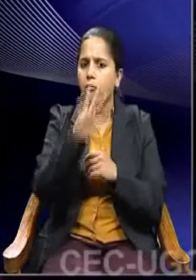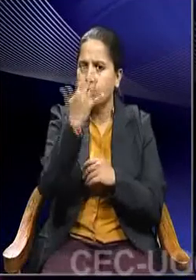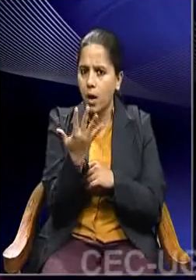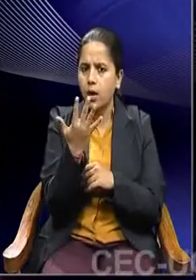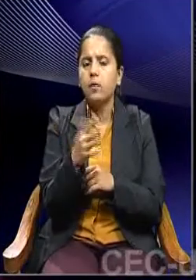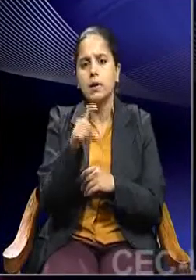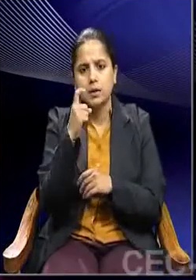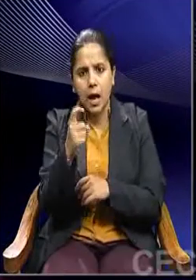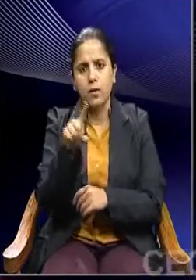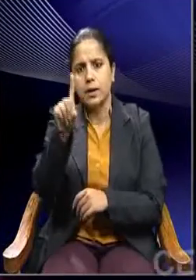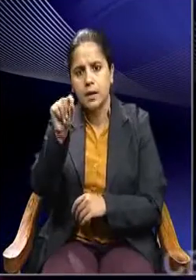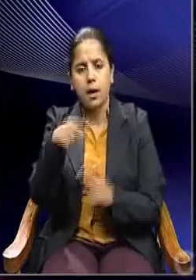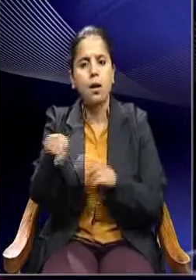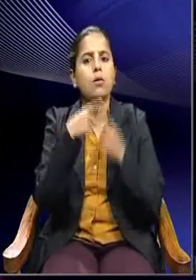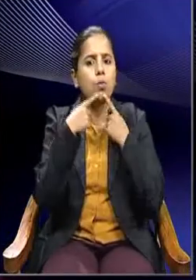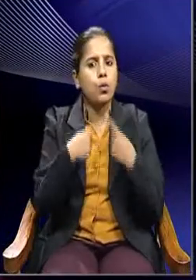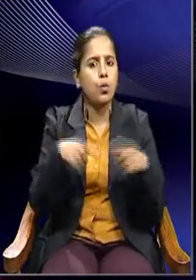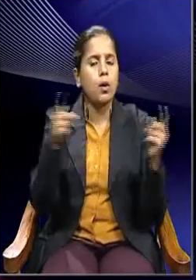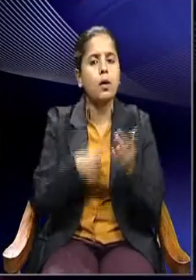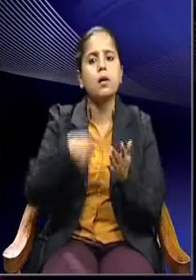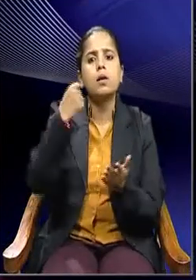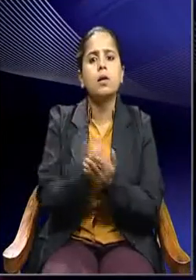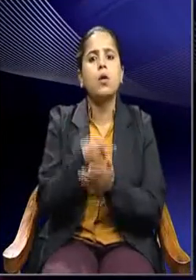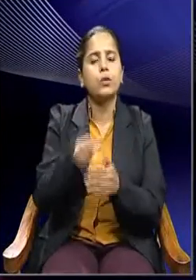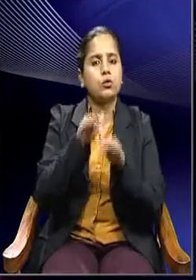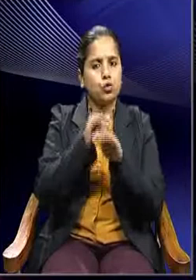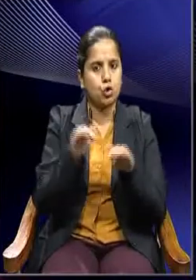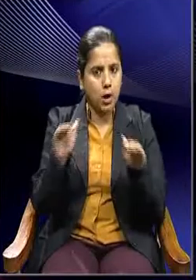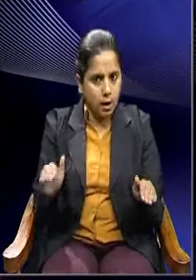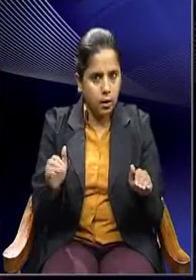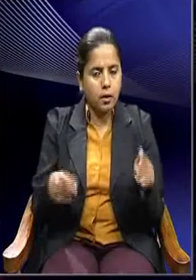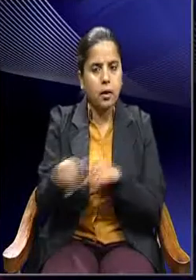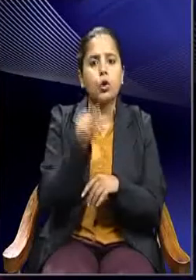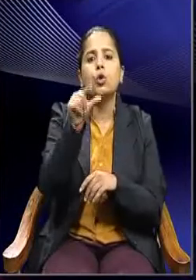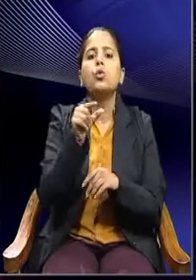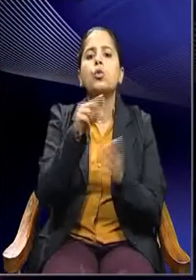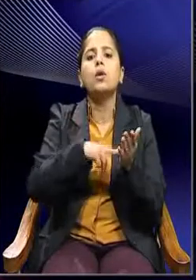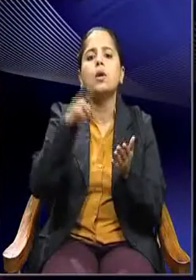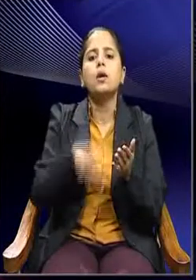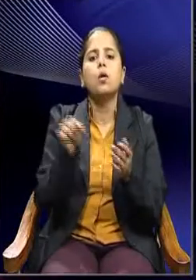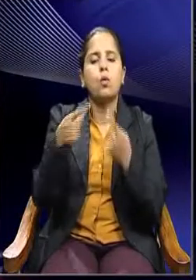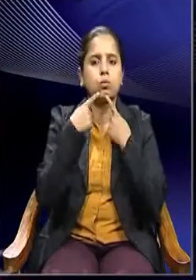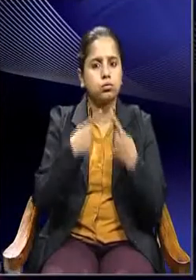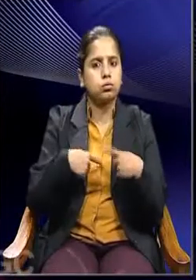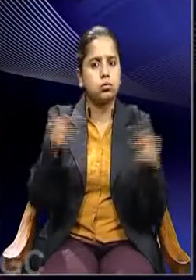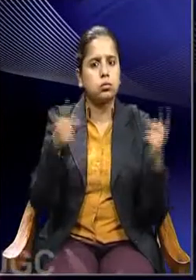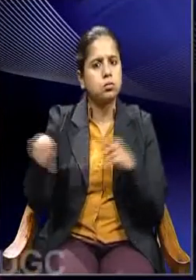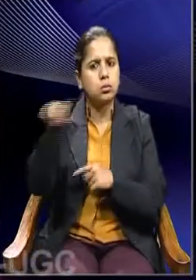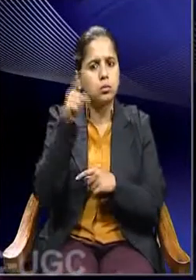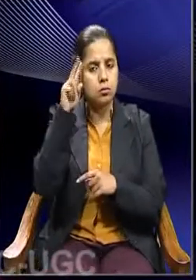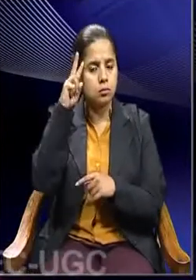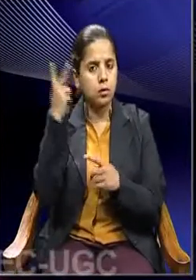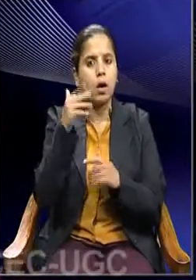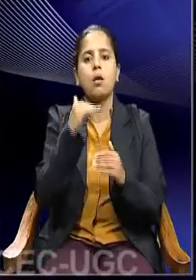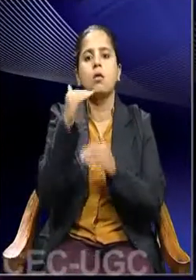and 10 of the Declaration of Rights of Child of the United Nations Declaration concerning